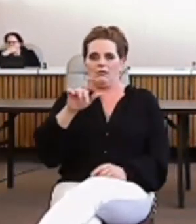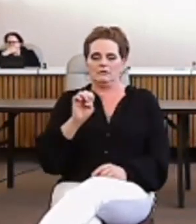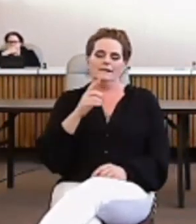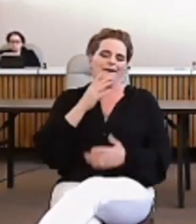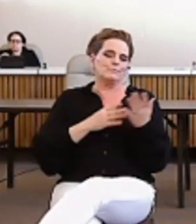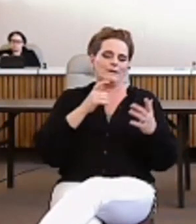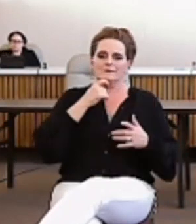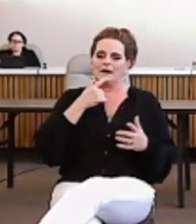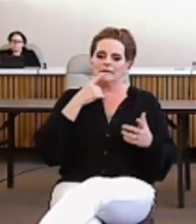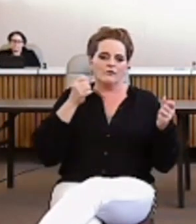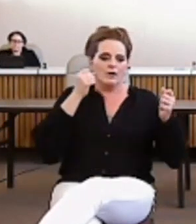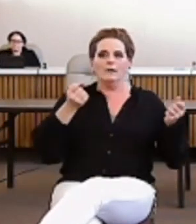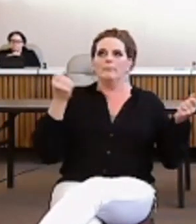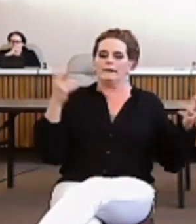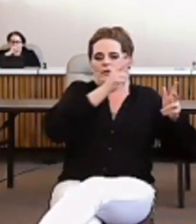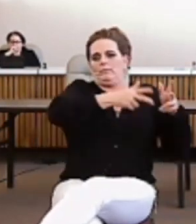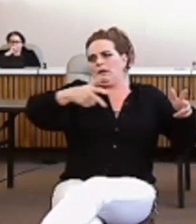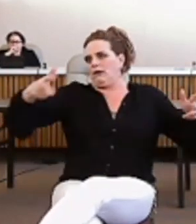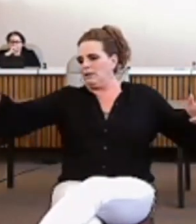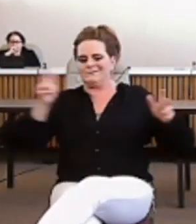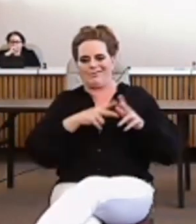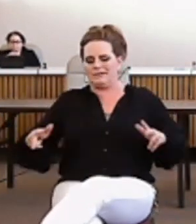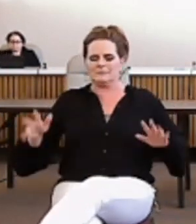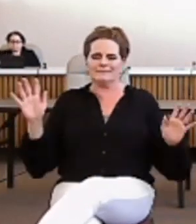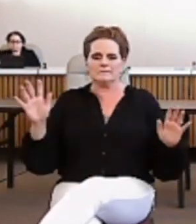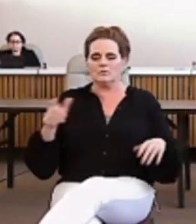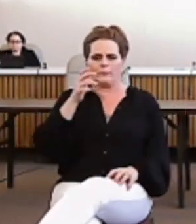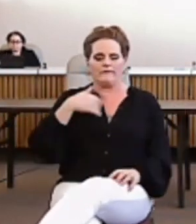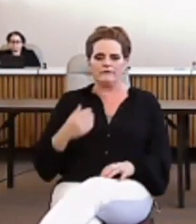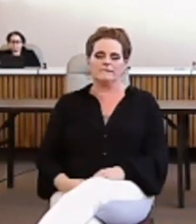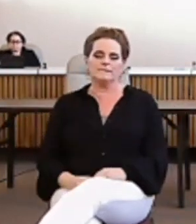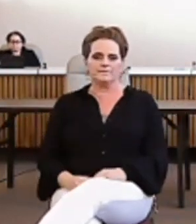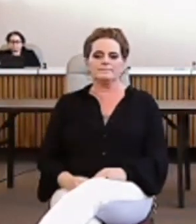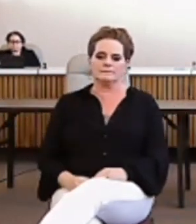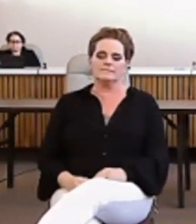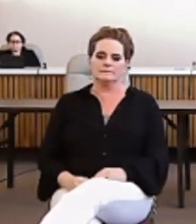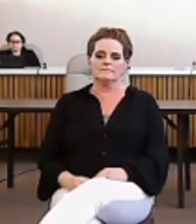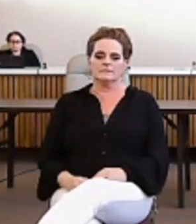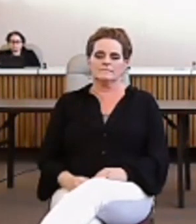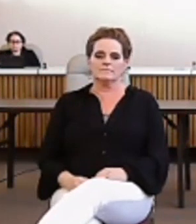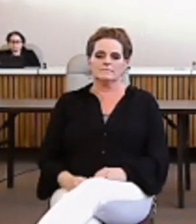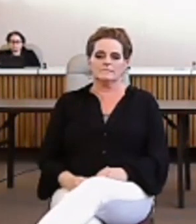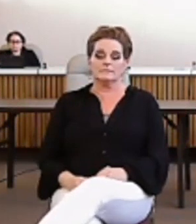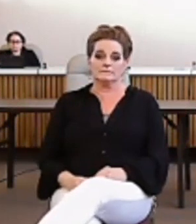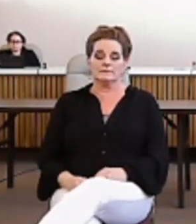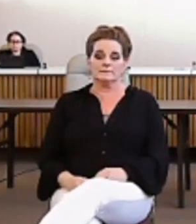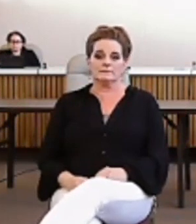large volumes, both, from a car lot standpoint, as well as from a,